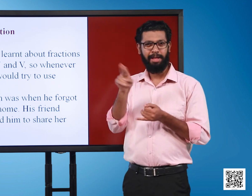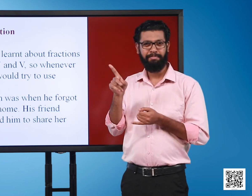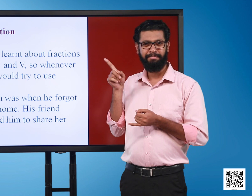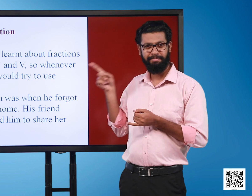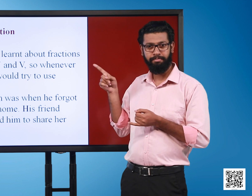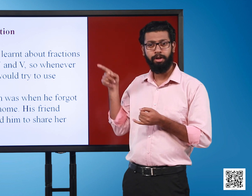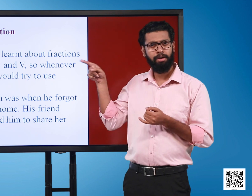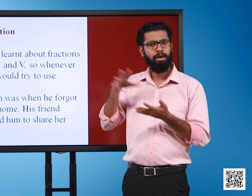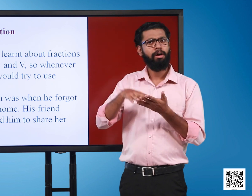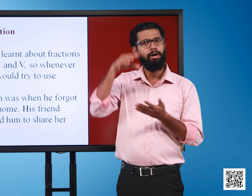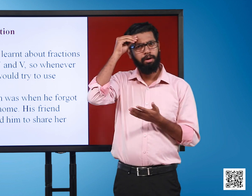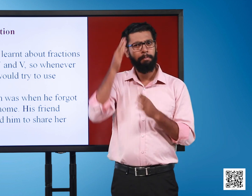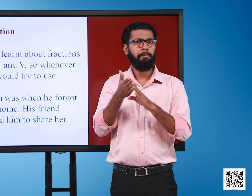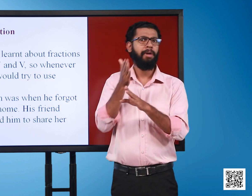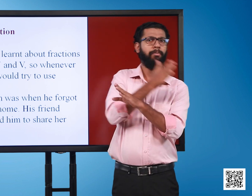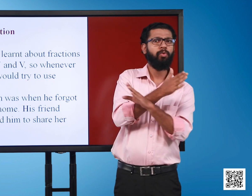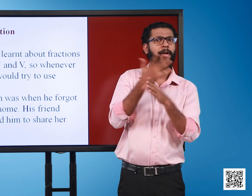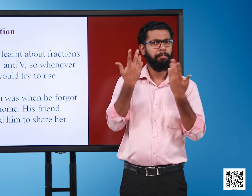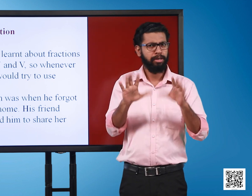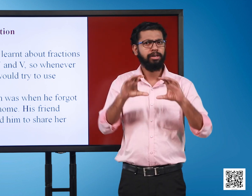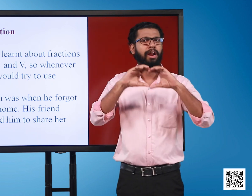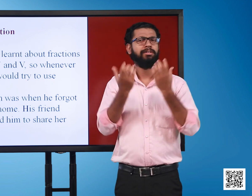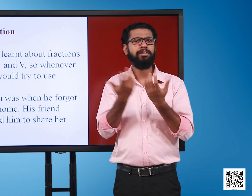Subhash had learnt about fractions in classes 4 and 5.